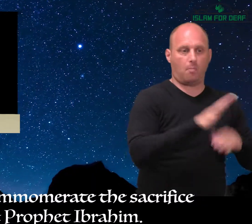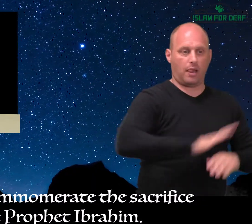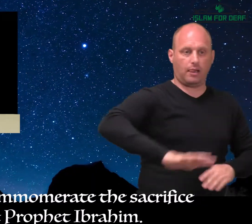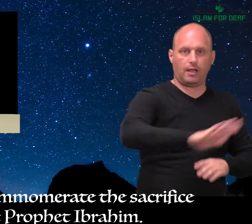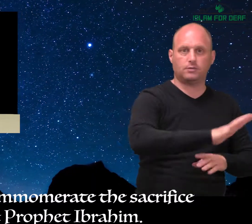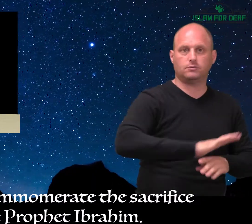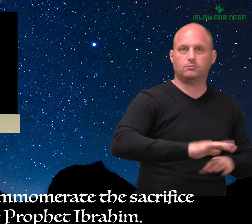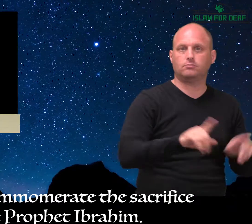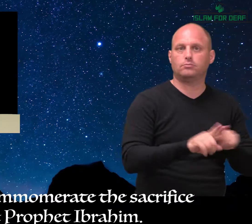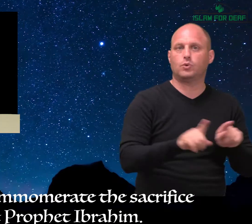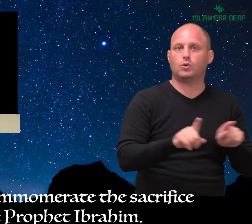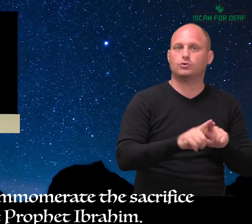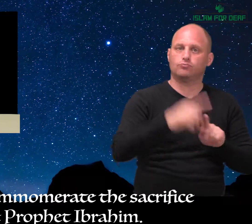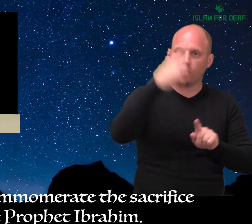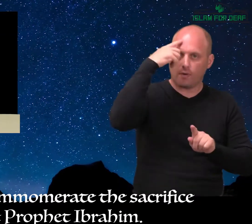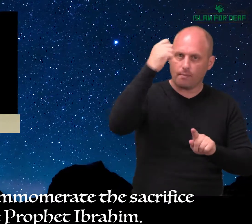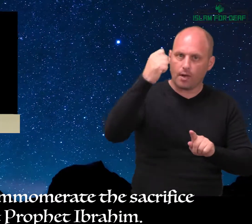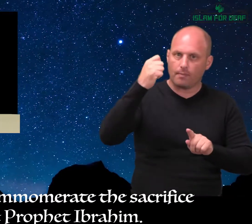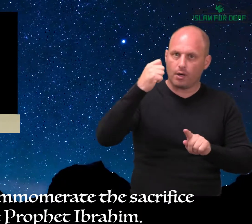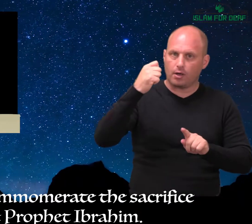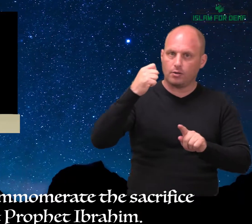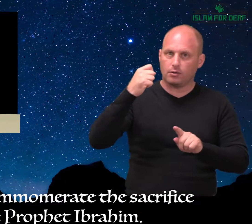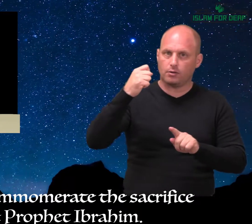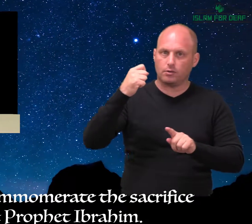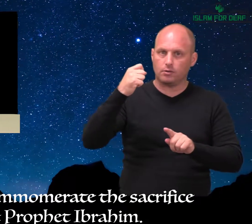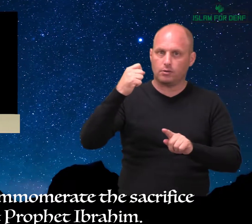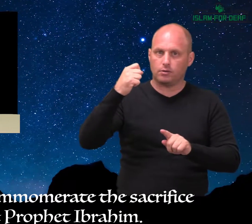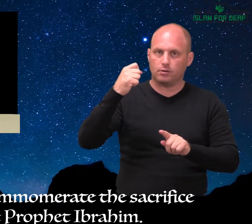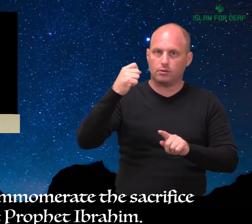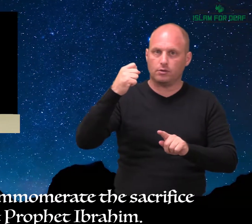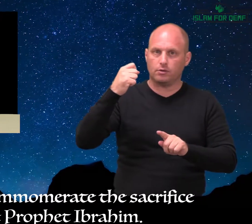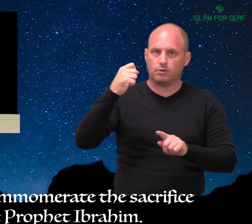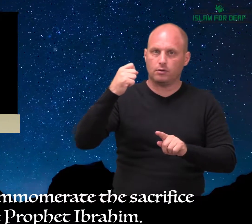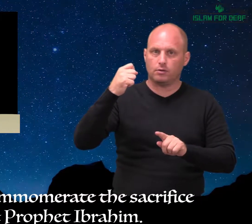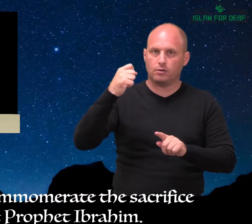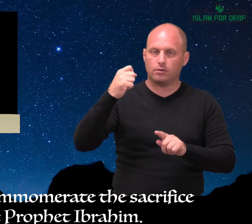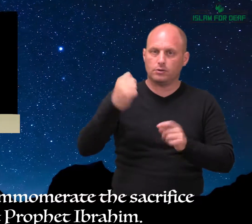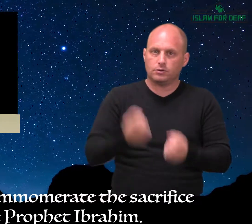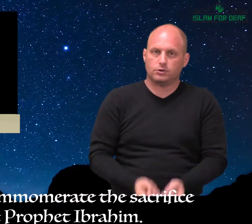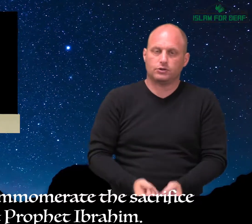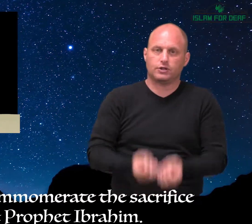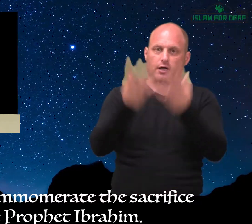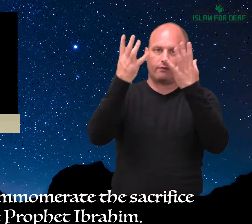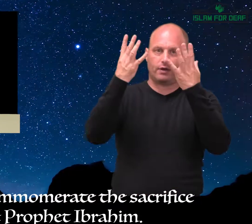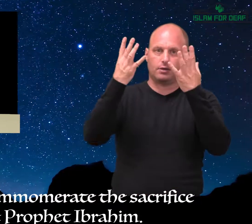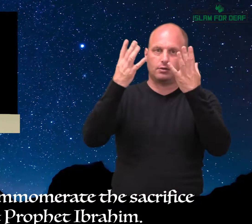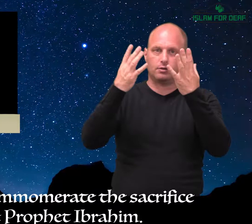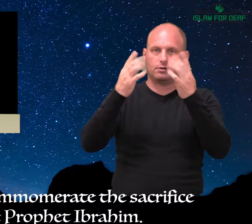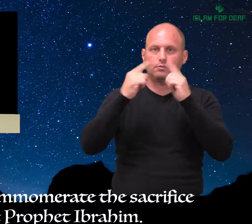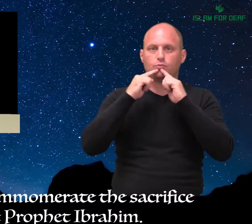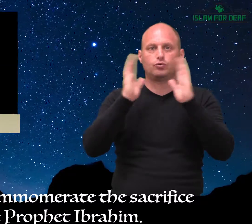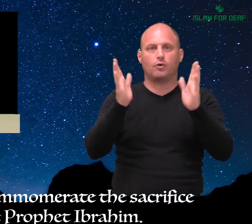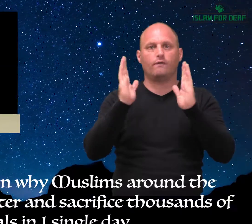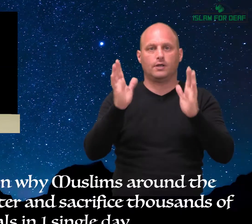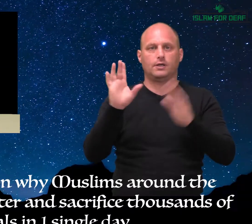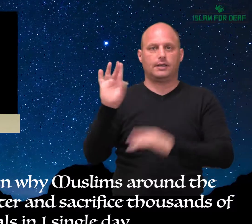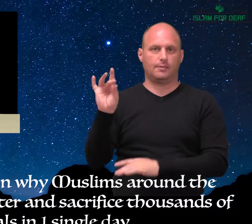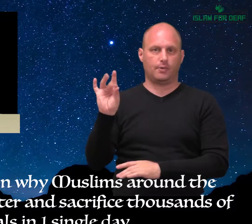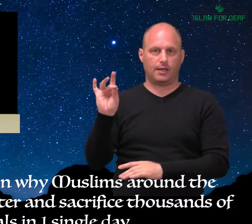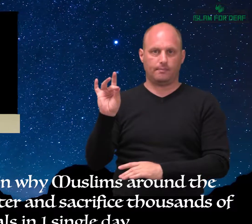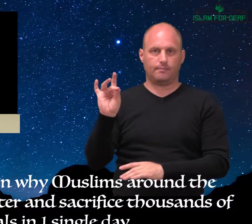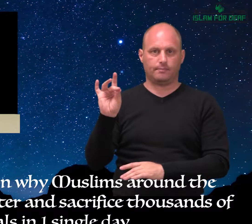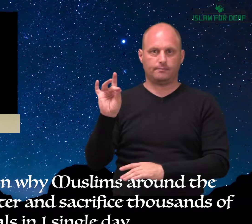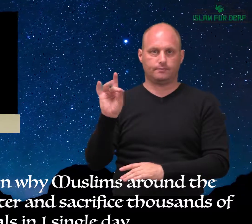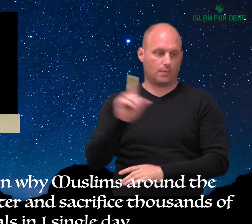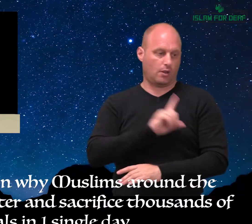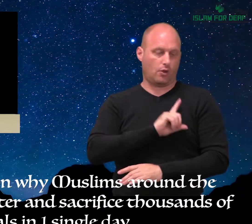commemorate the sacrifice of the Prophet Ibrahim. And this